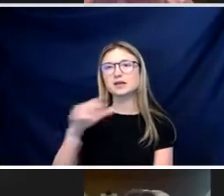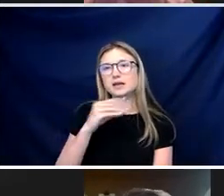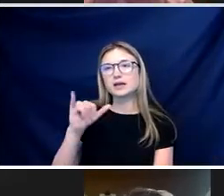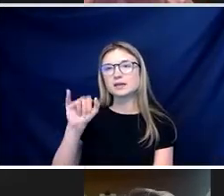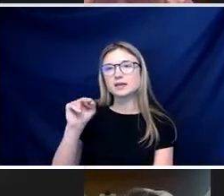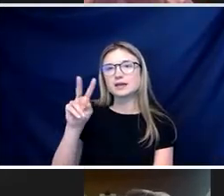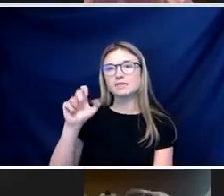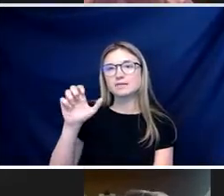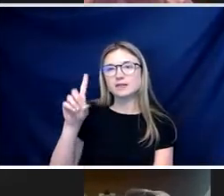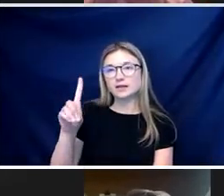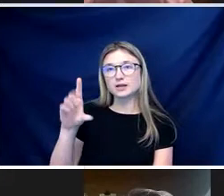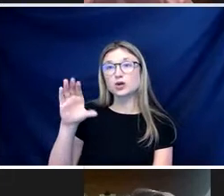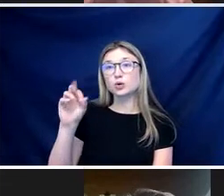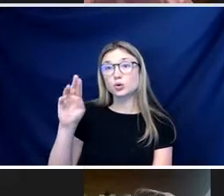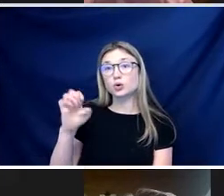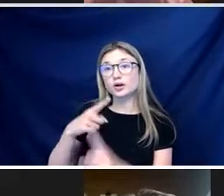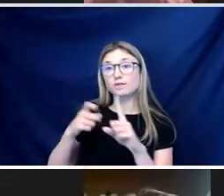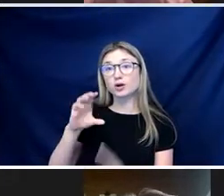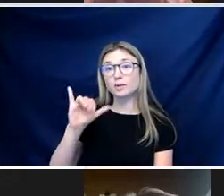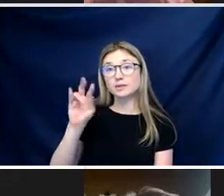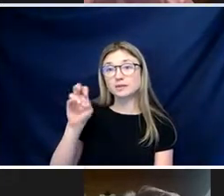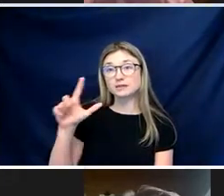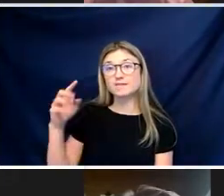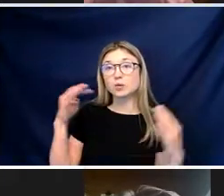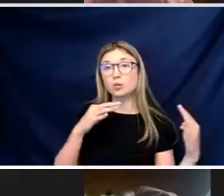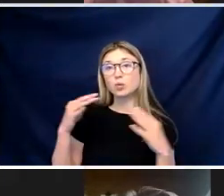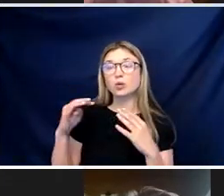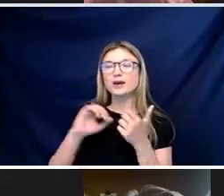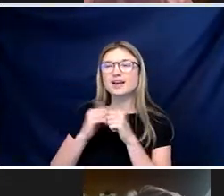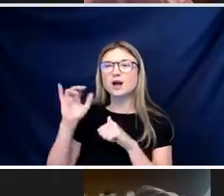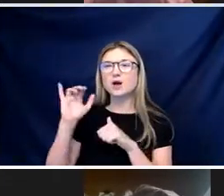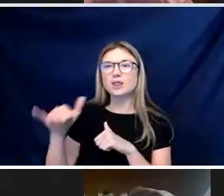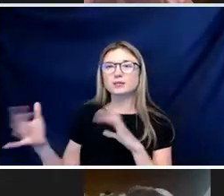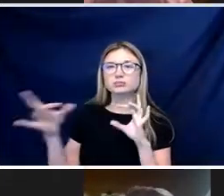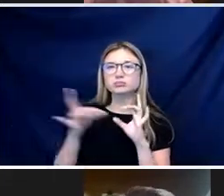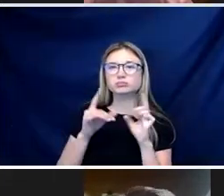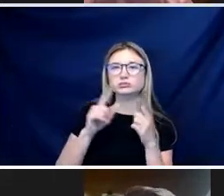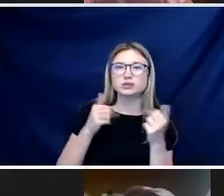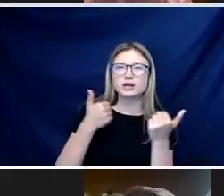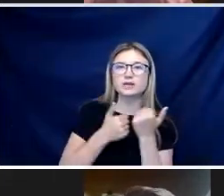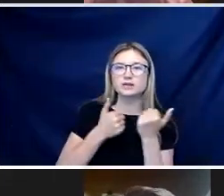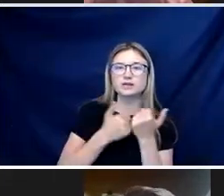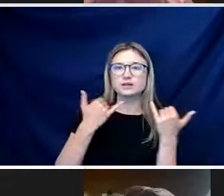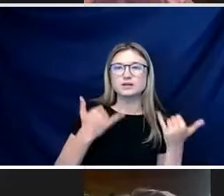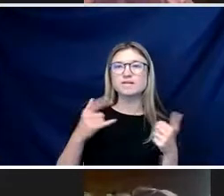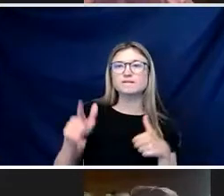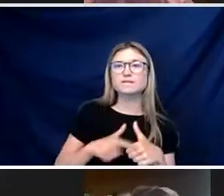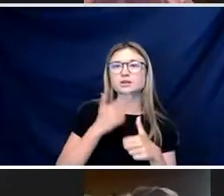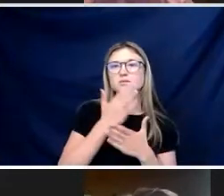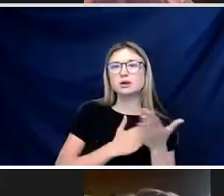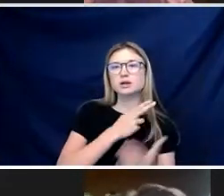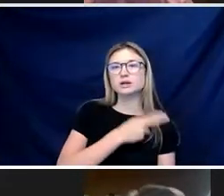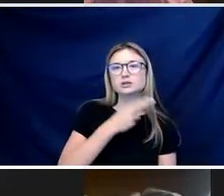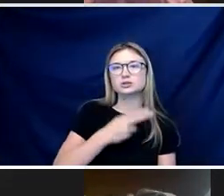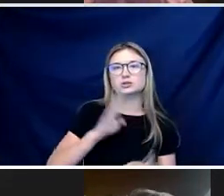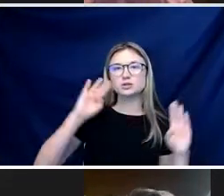and how that ties into our advocacy today. So the first portion will be pretty history focused, but then the